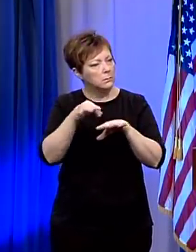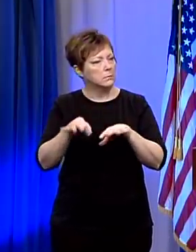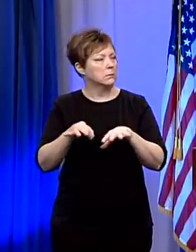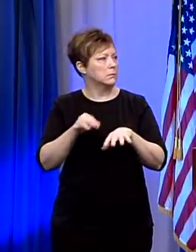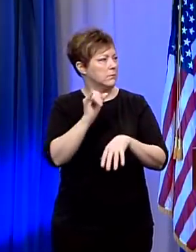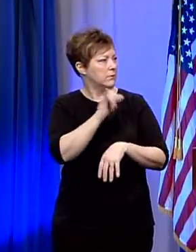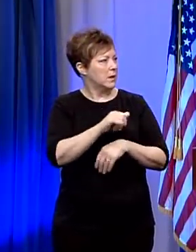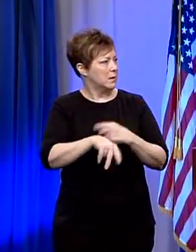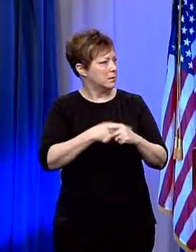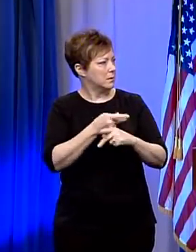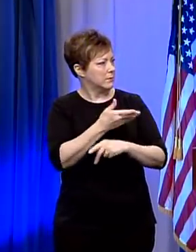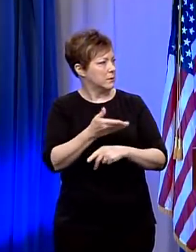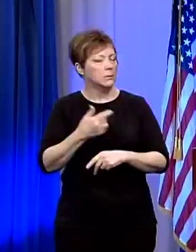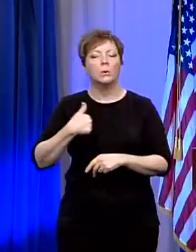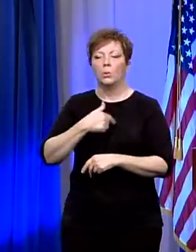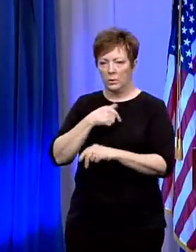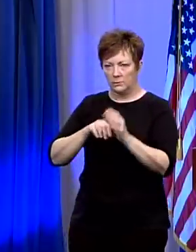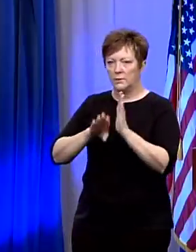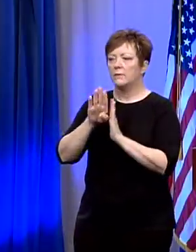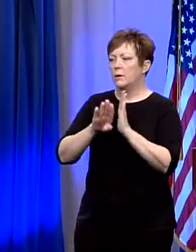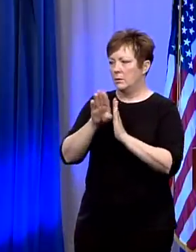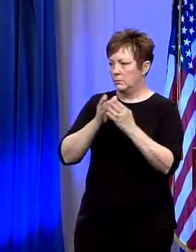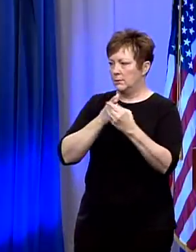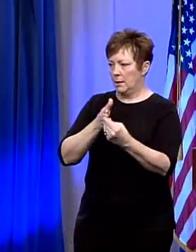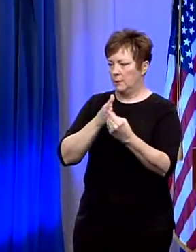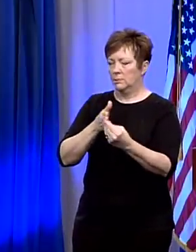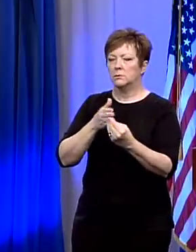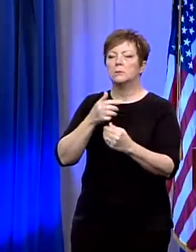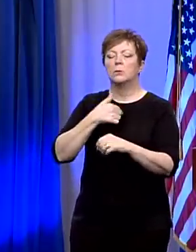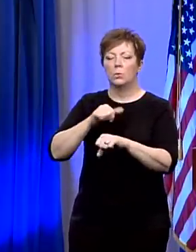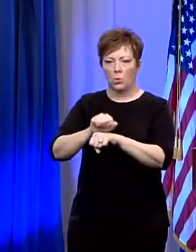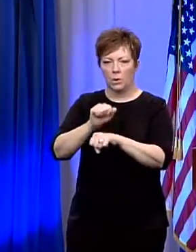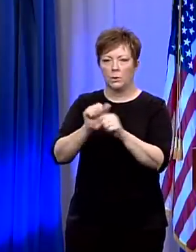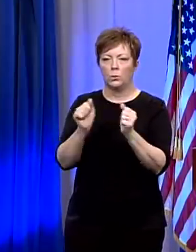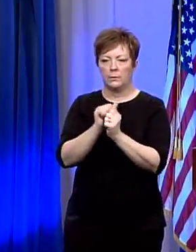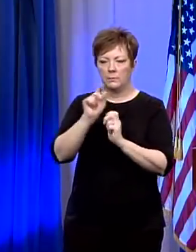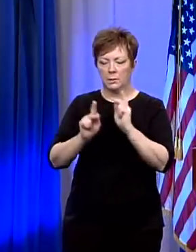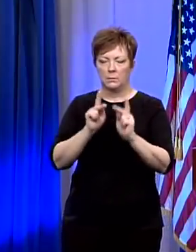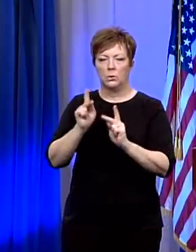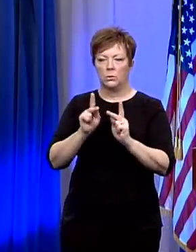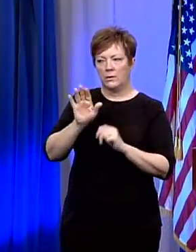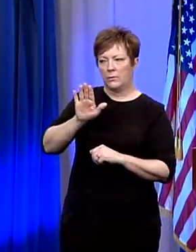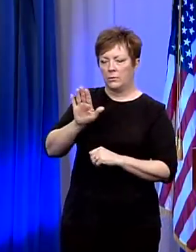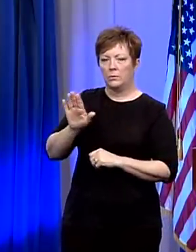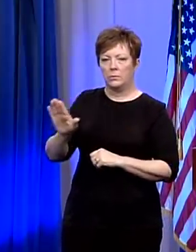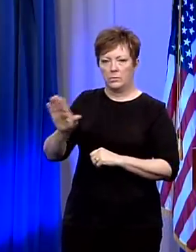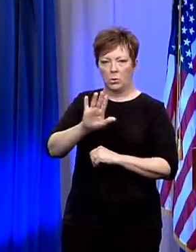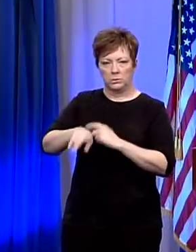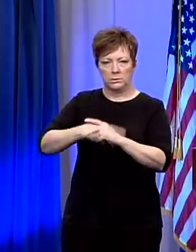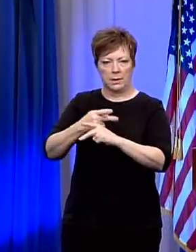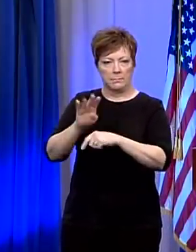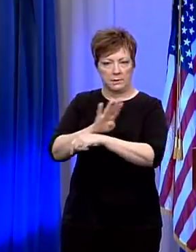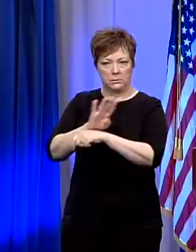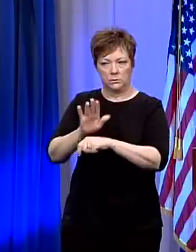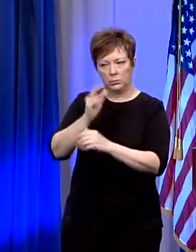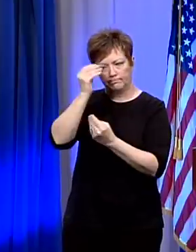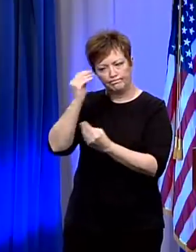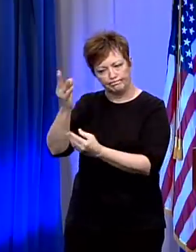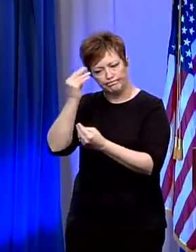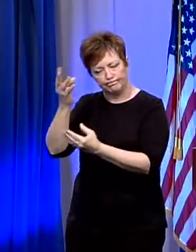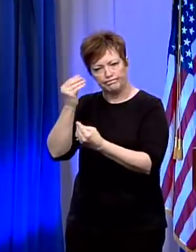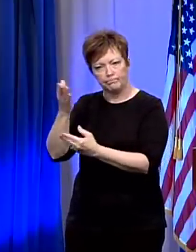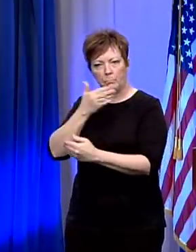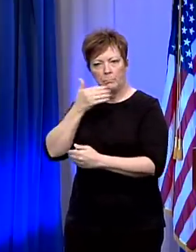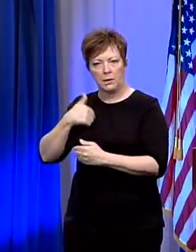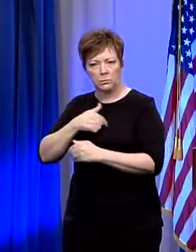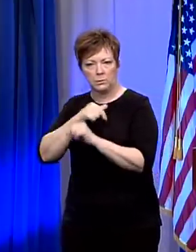thing? Yeah, we've developed guidance, and we're working with the folks in those businesses to try to get them the best information.